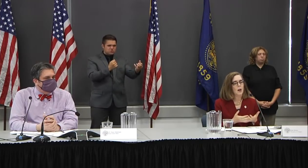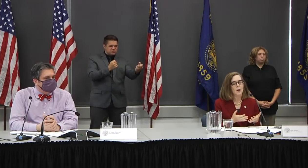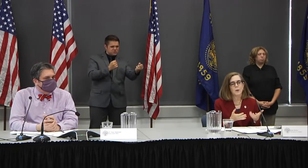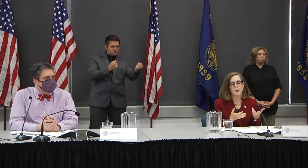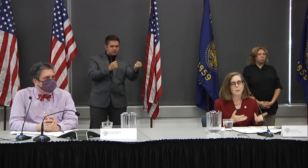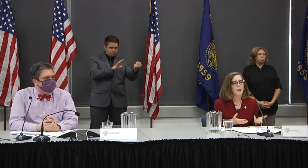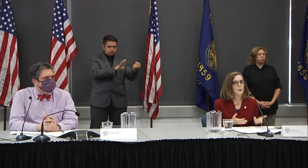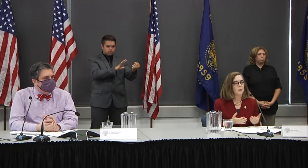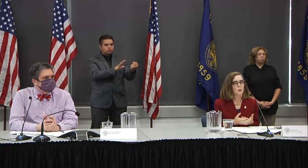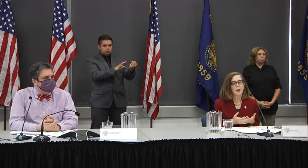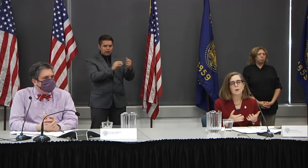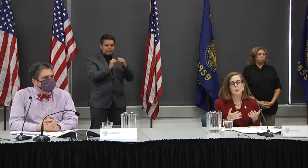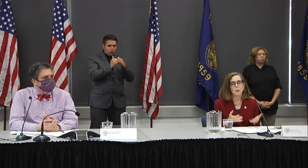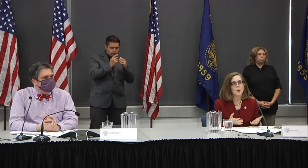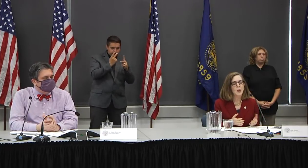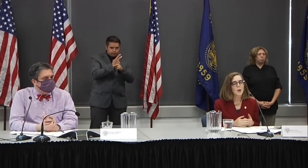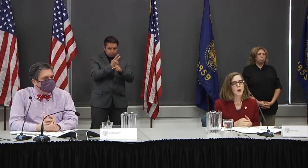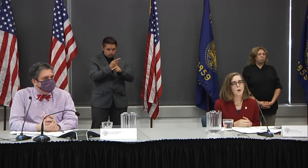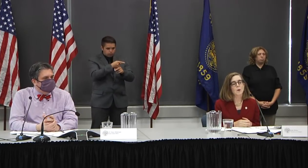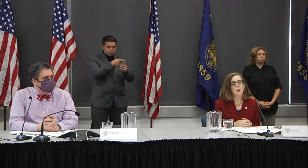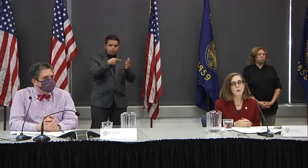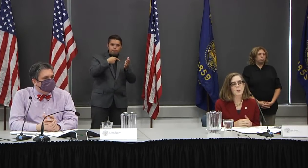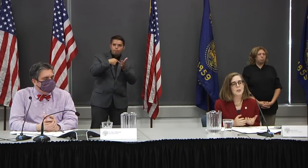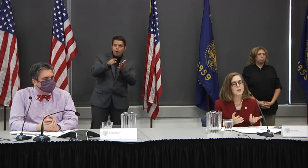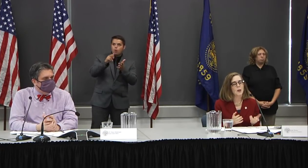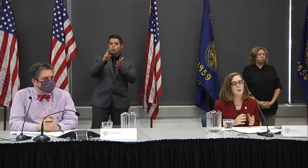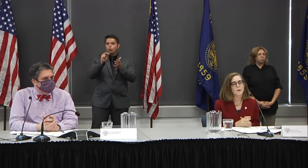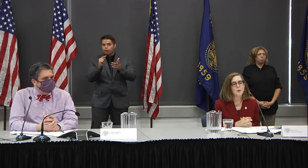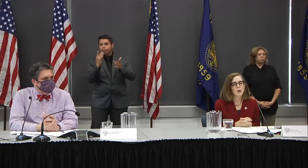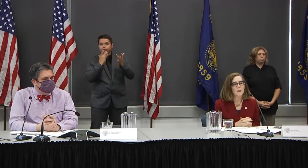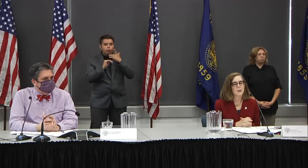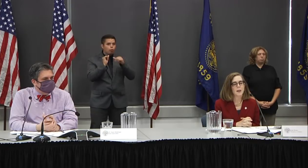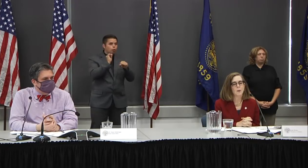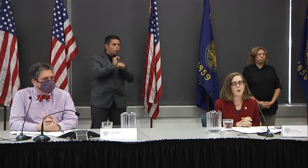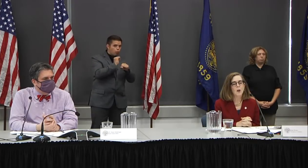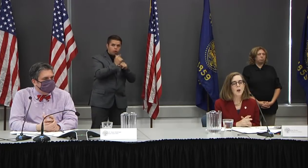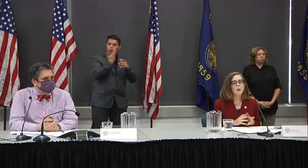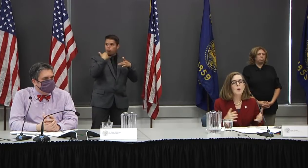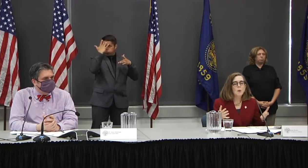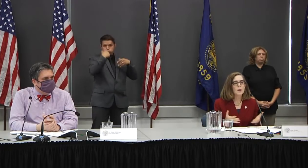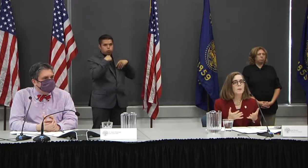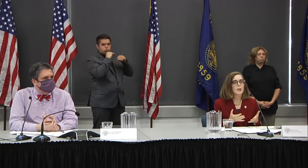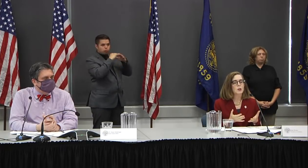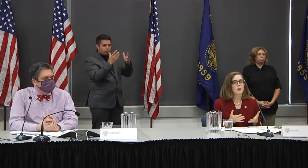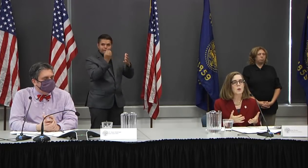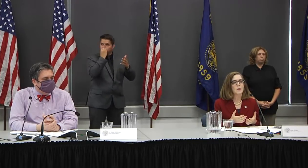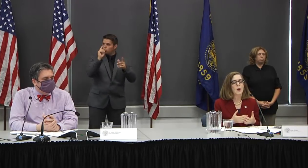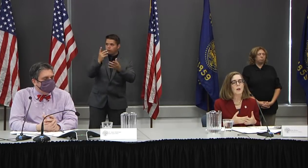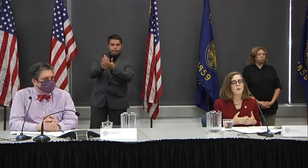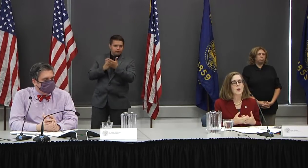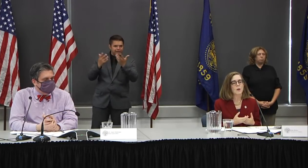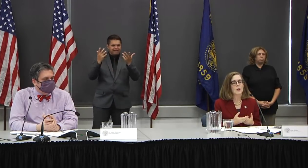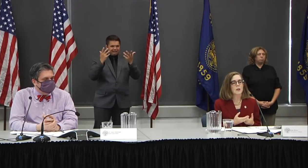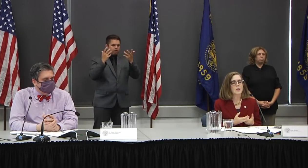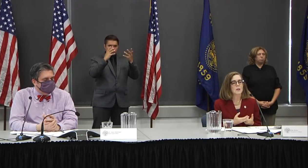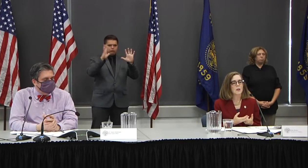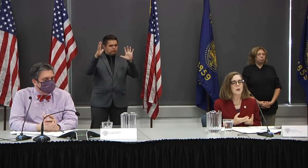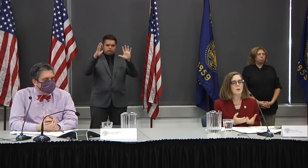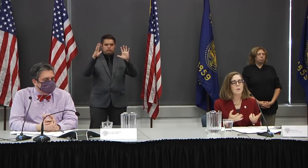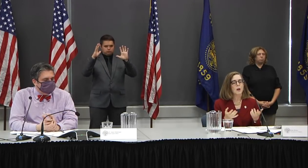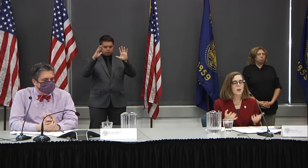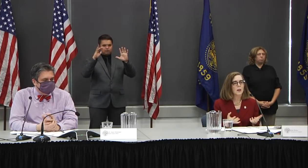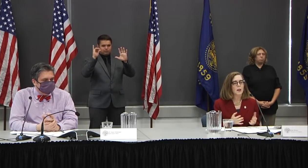figure out how they're going to pay their rent or put groceries, food on the table. we want to make sure that there